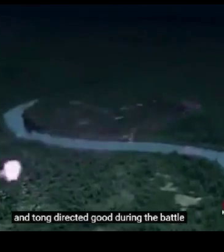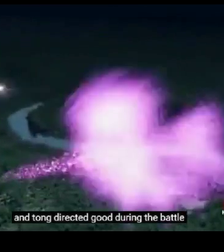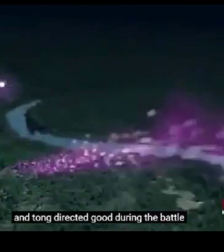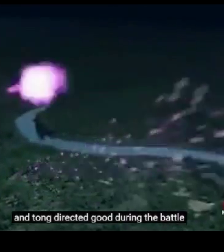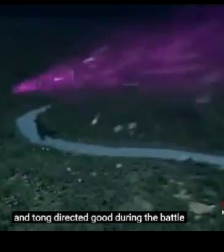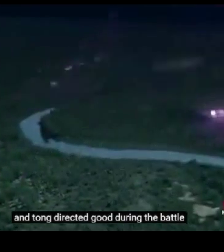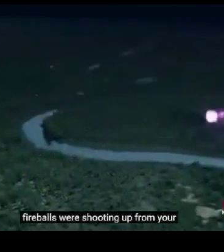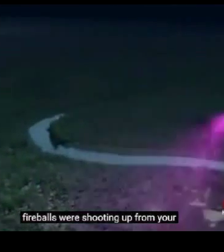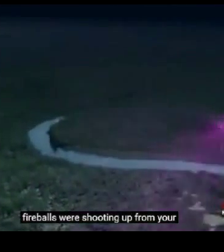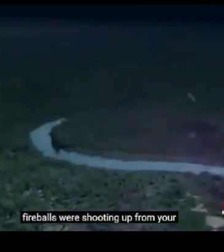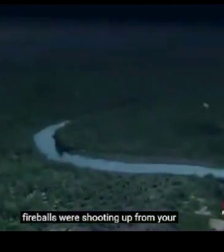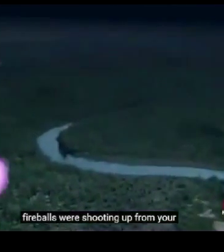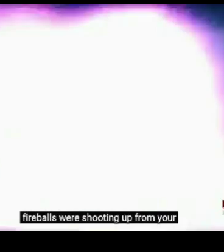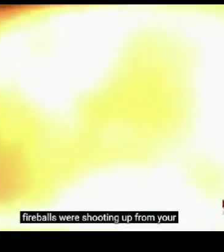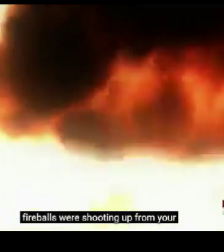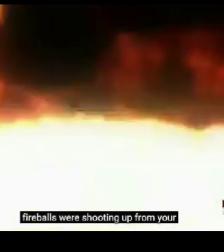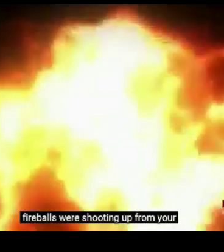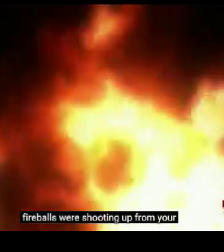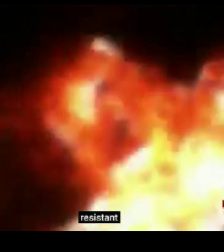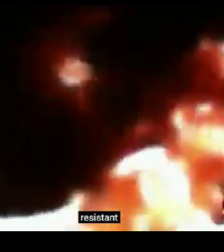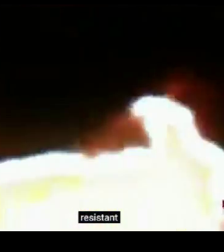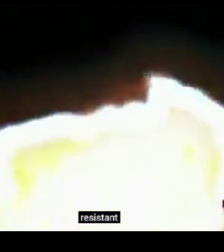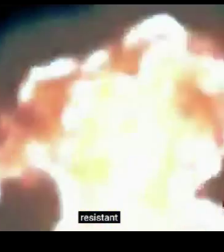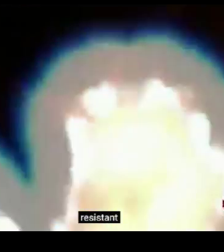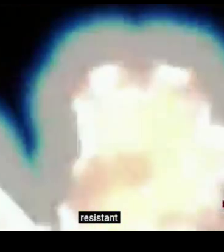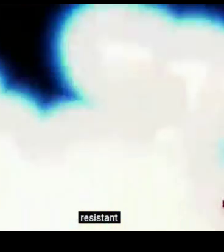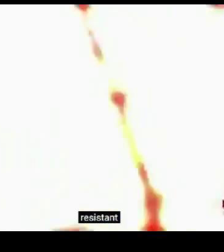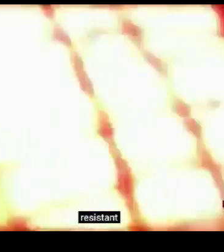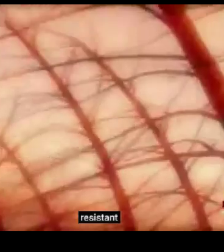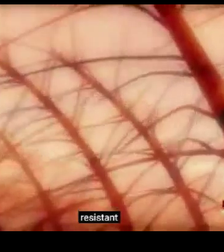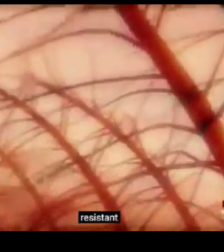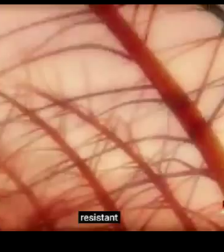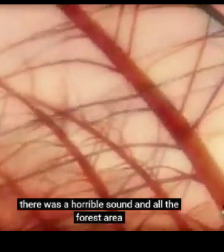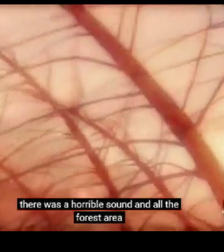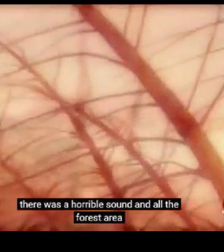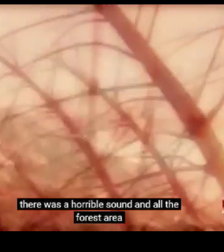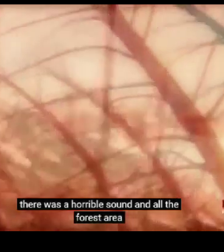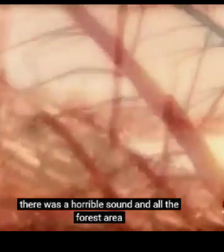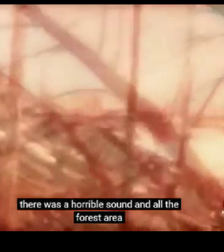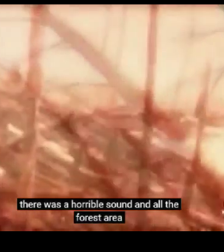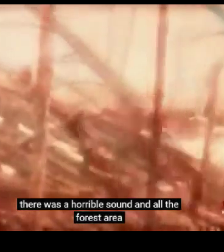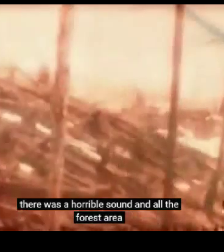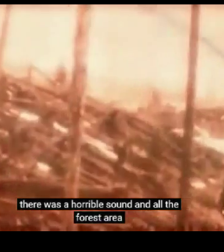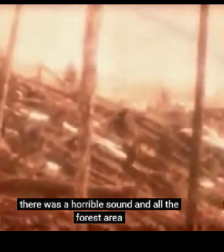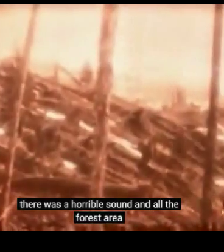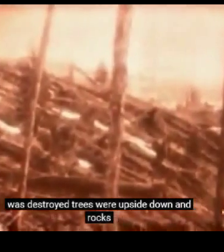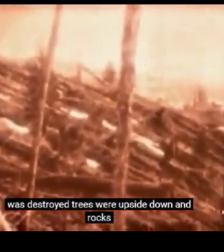there was a horrible sound, and all the forest area was destroyed. Trees were upside